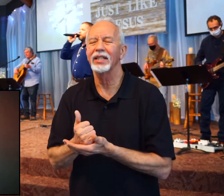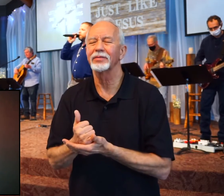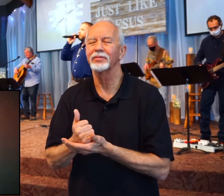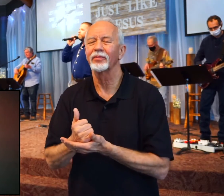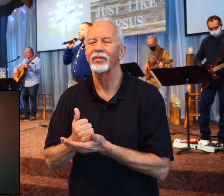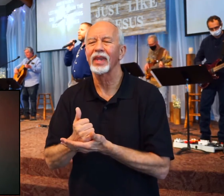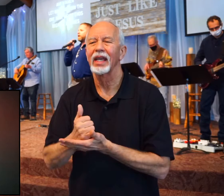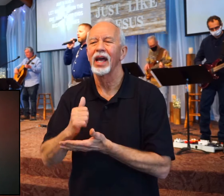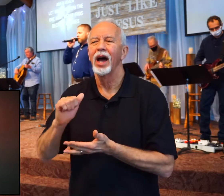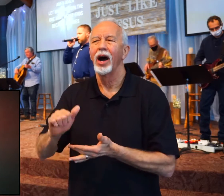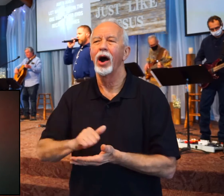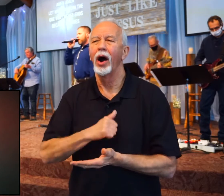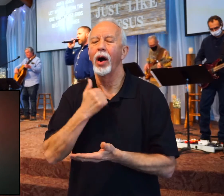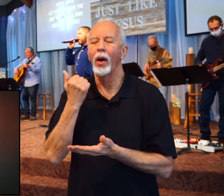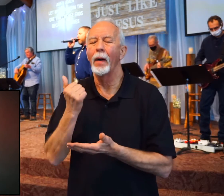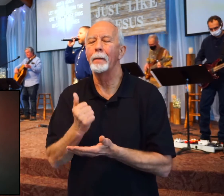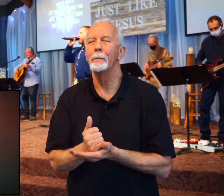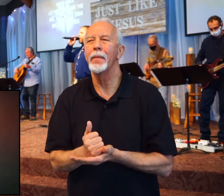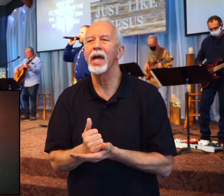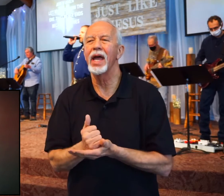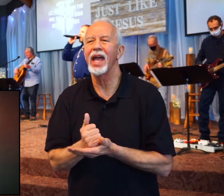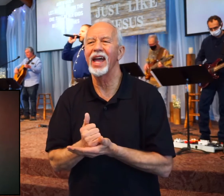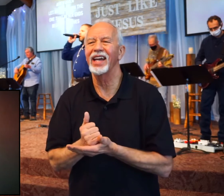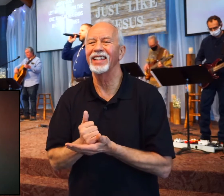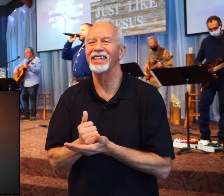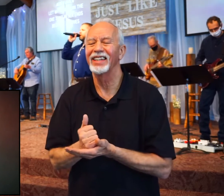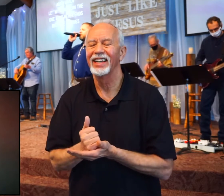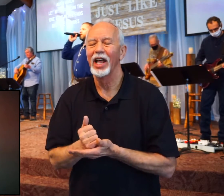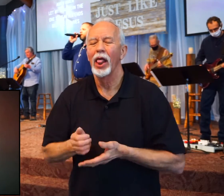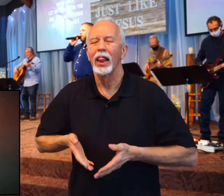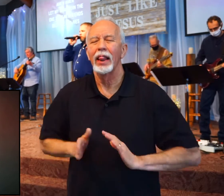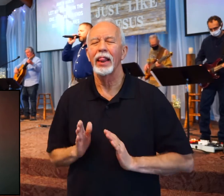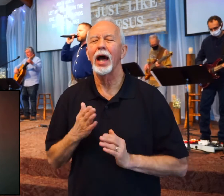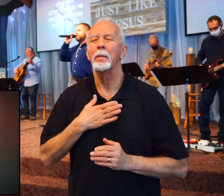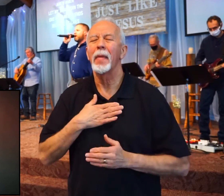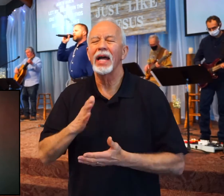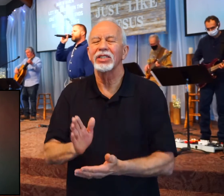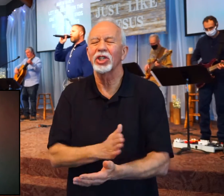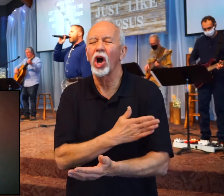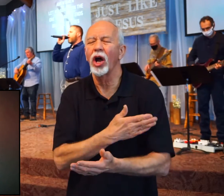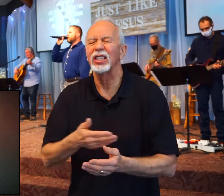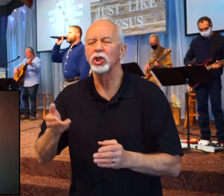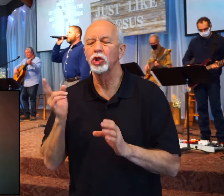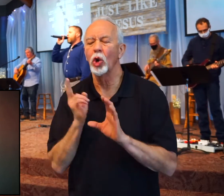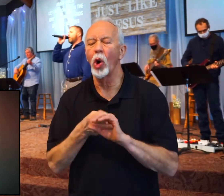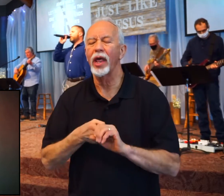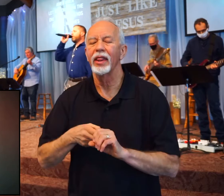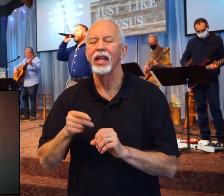My soul.